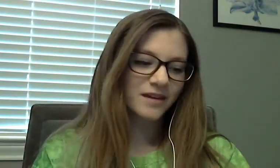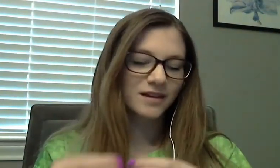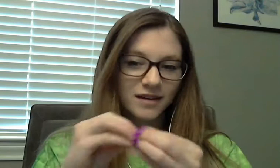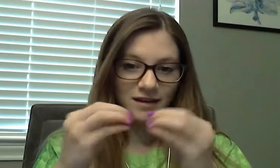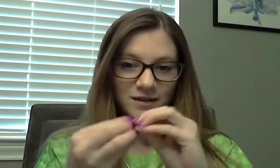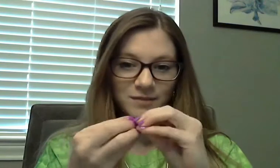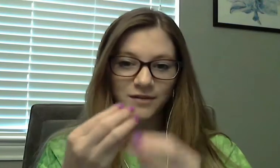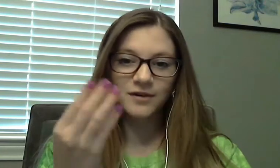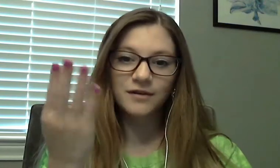14,